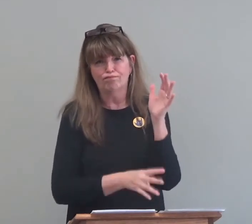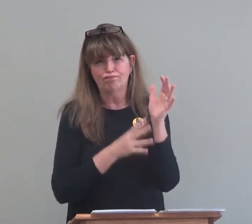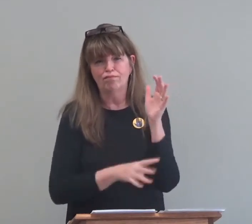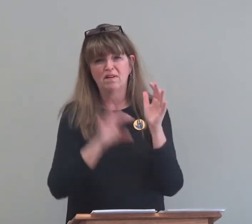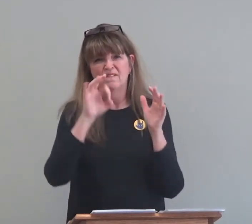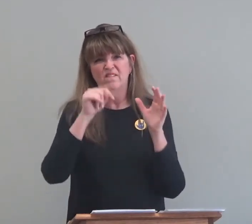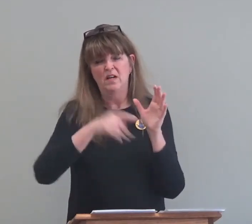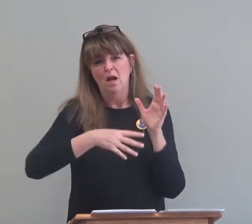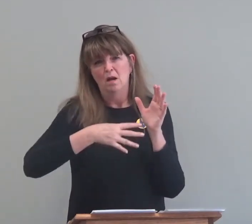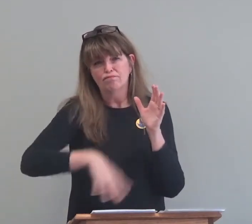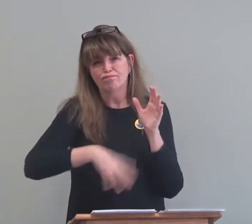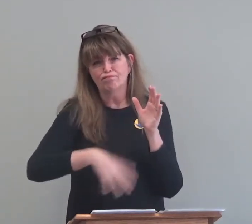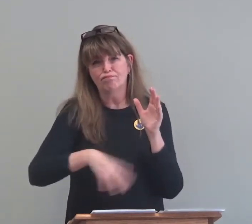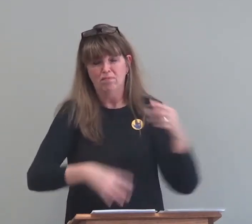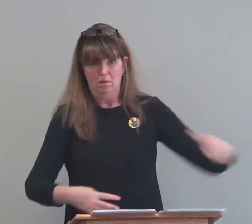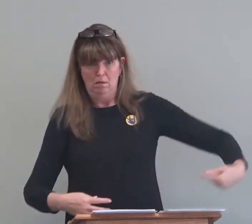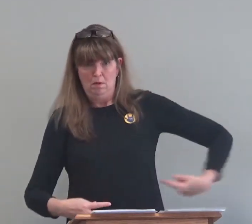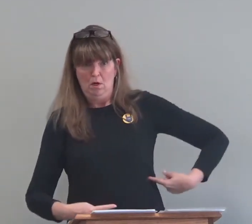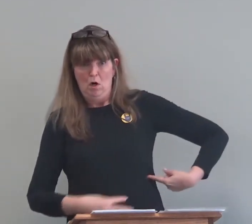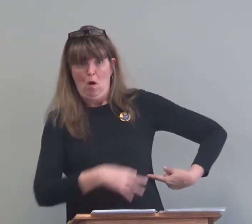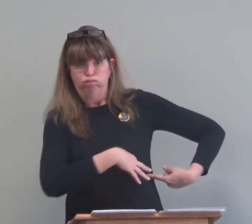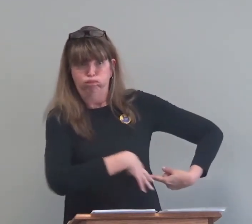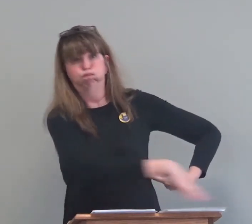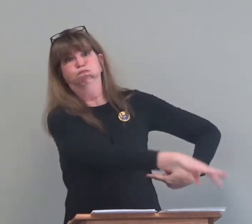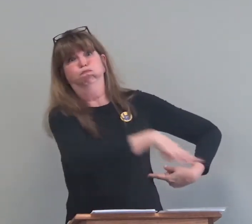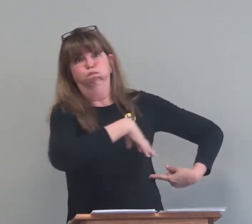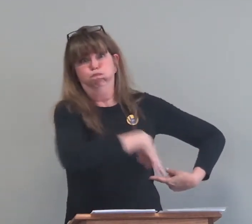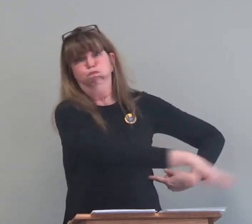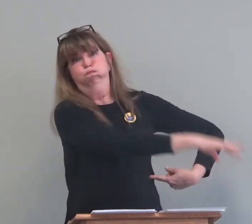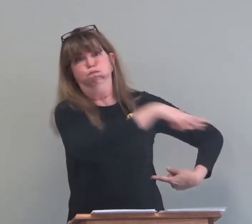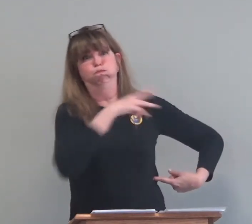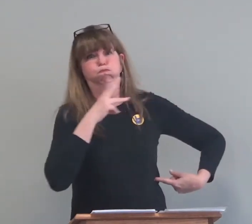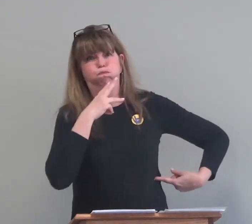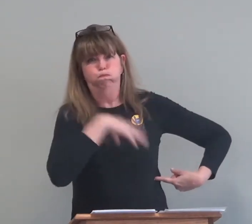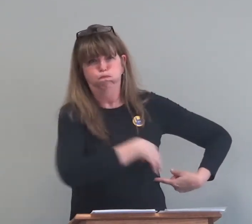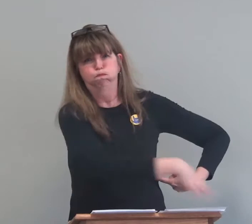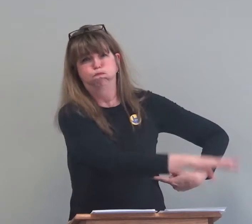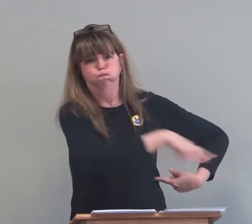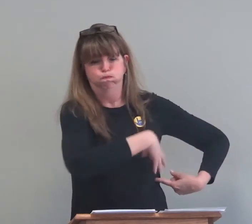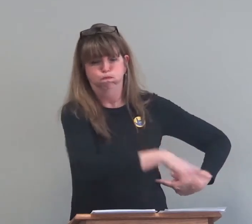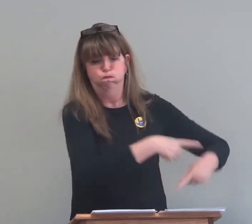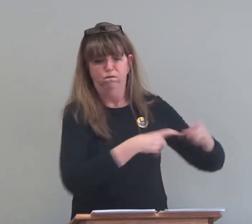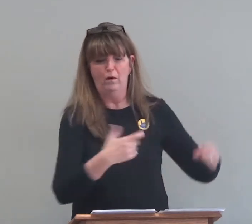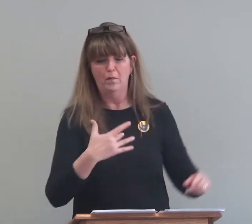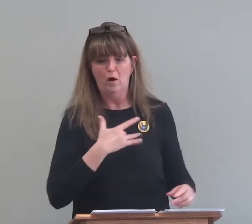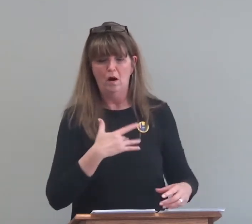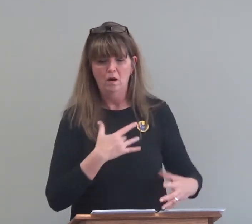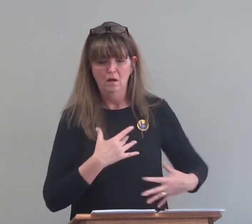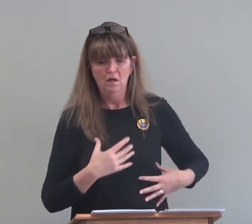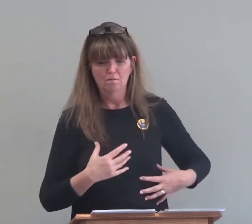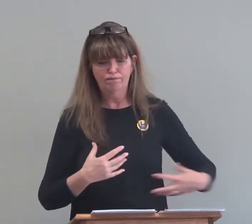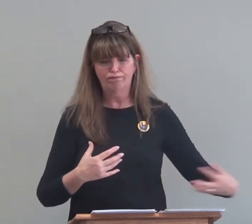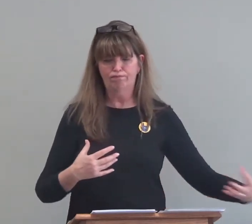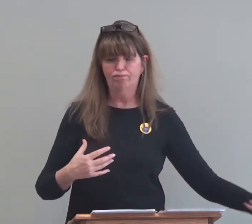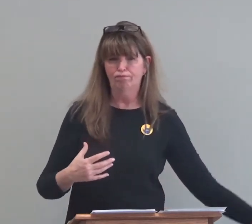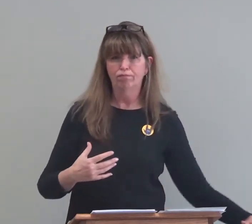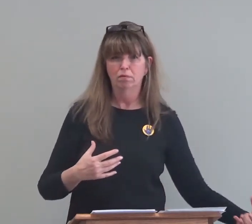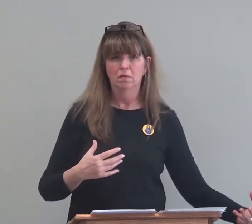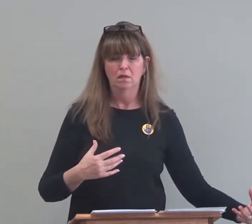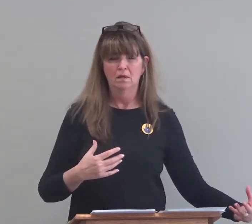You know, he had lost a lot of blood and a lot of fluid from his wrists and his side. And you know that probably came straight